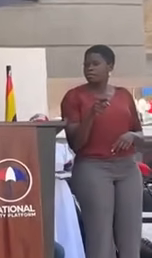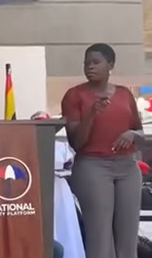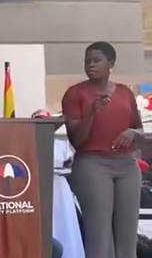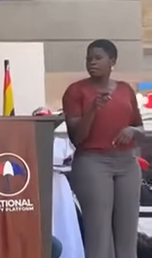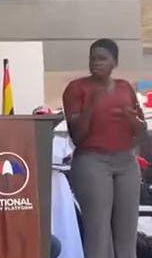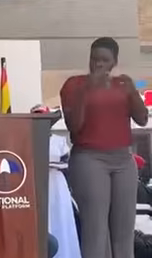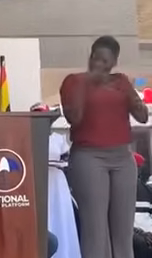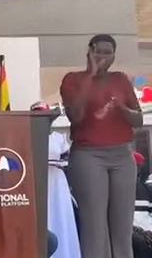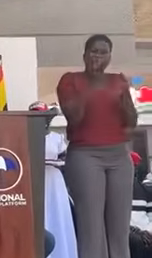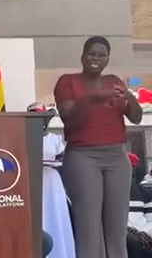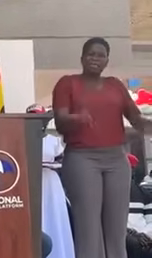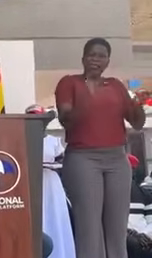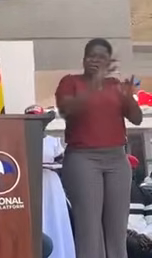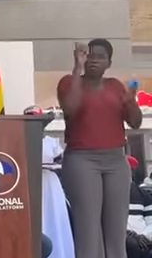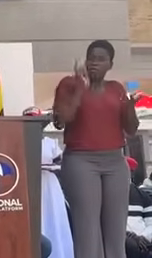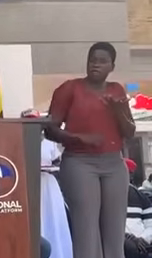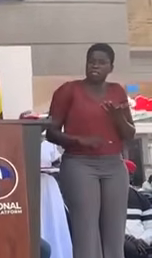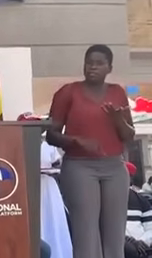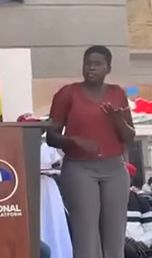ekikulu ennyo